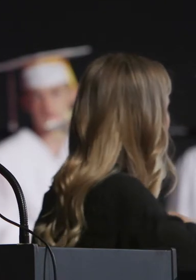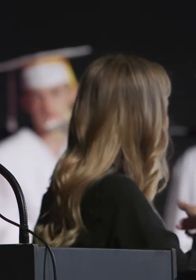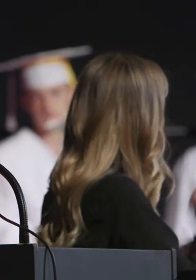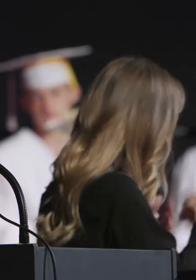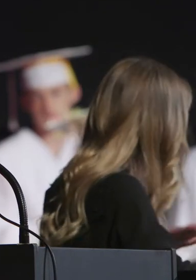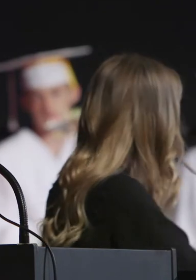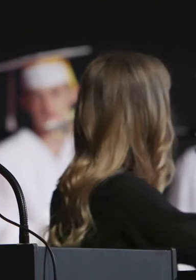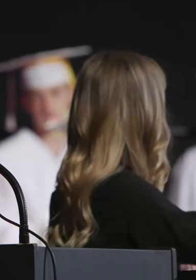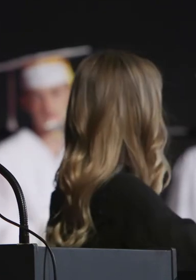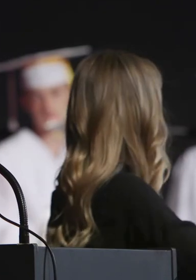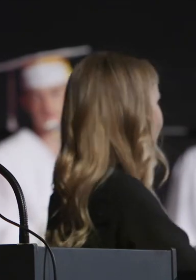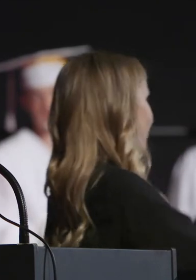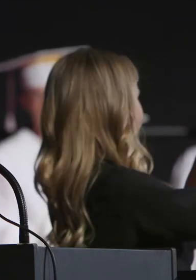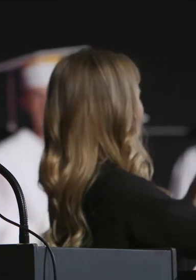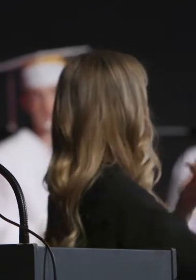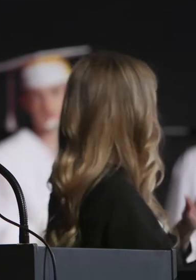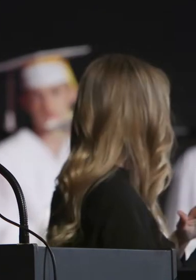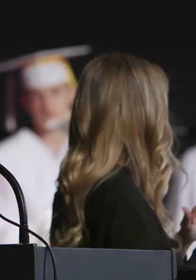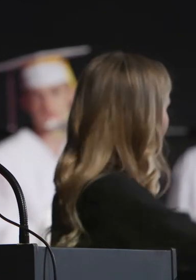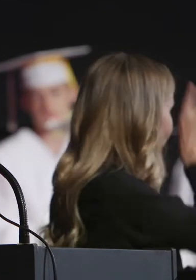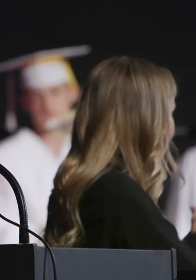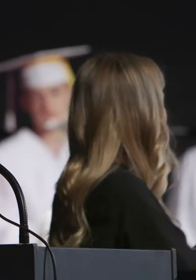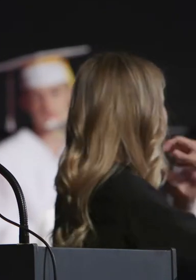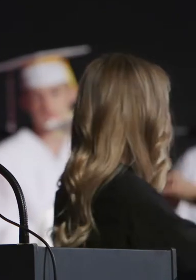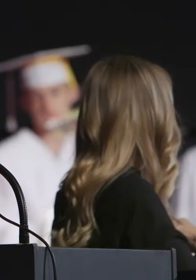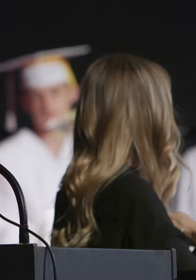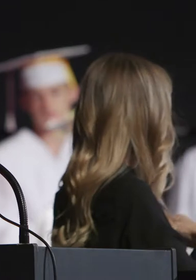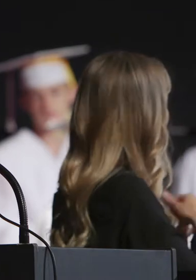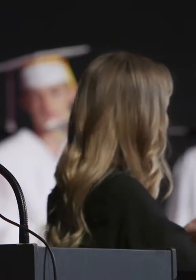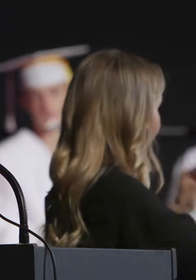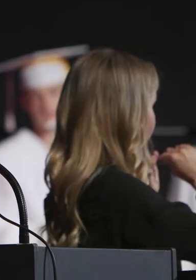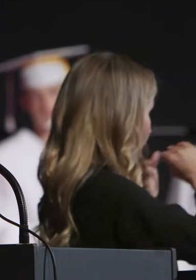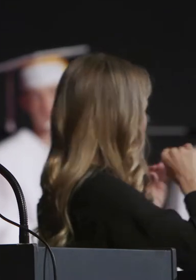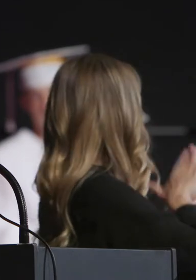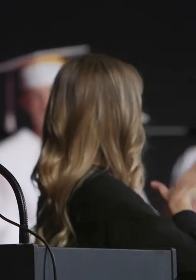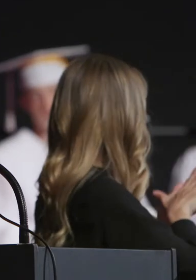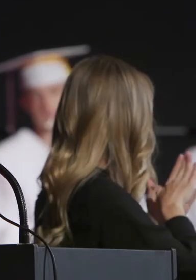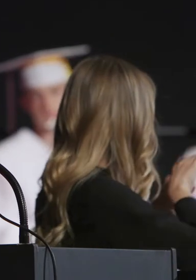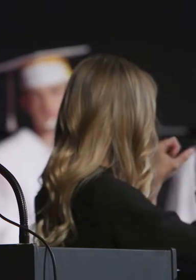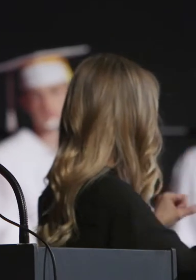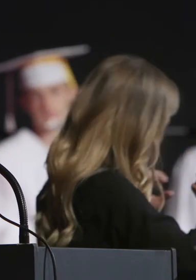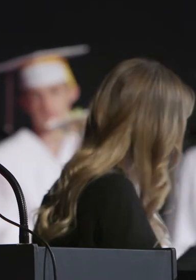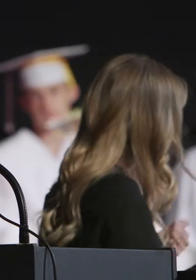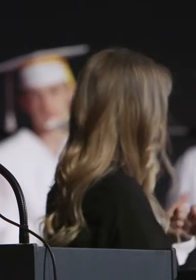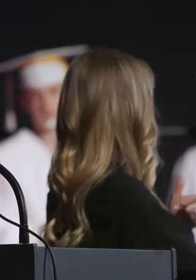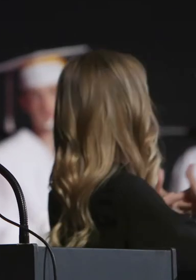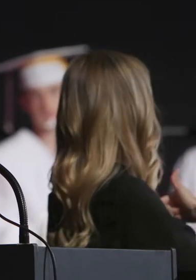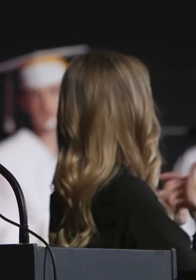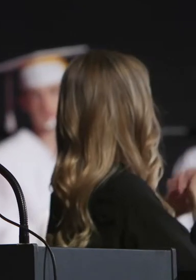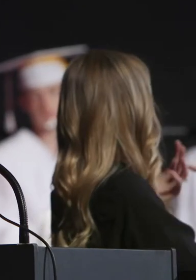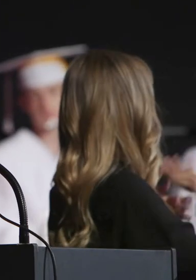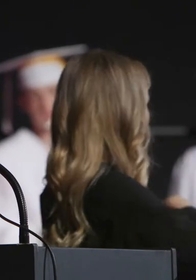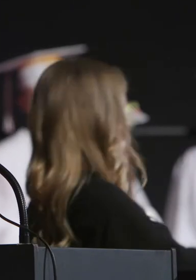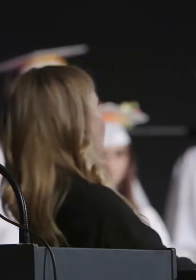which believes in these values and of being educated in a school system which challenges us without crushing us. Now, I'm currently over 800